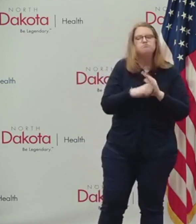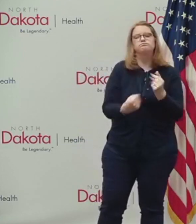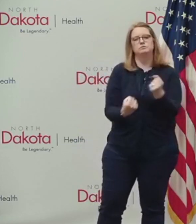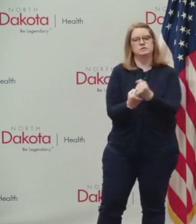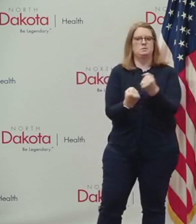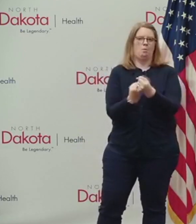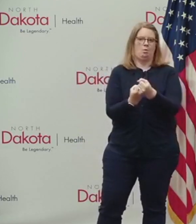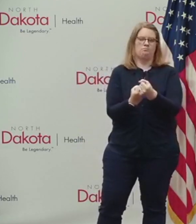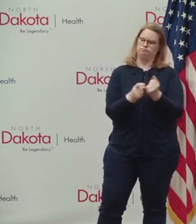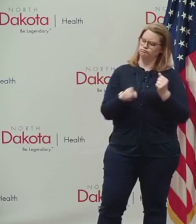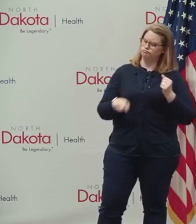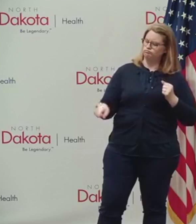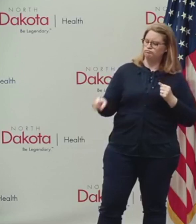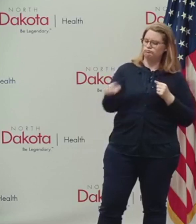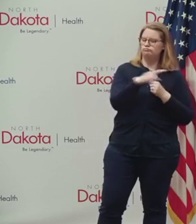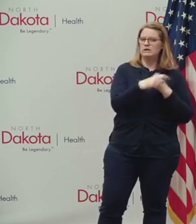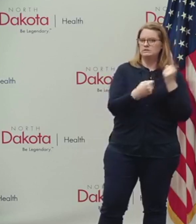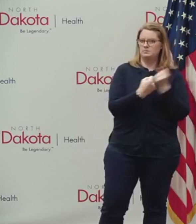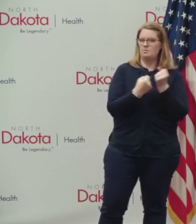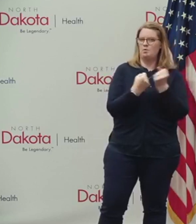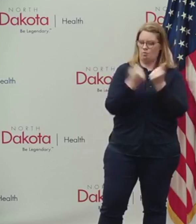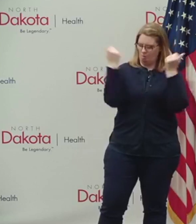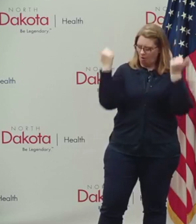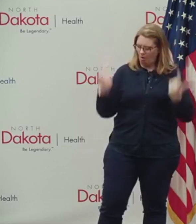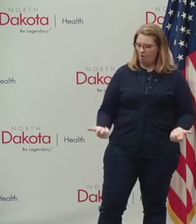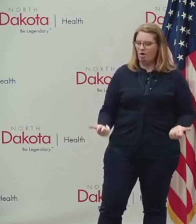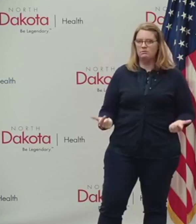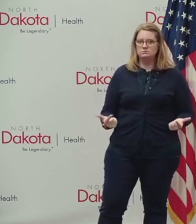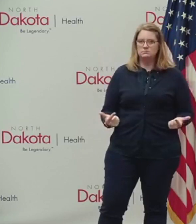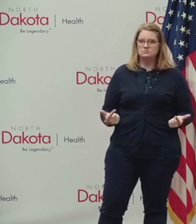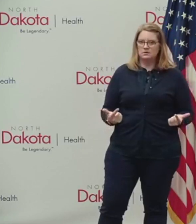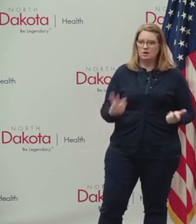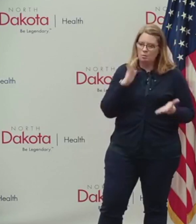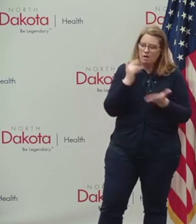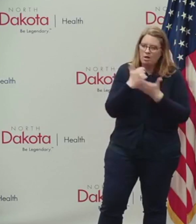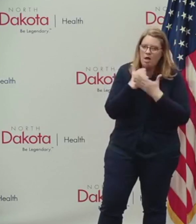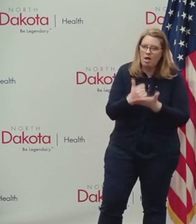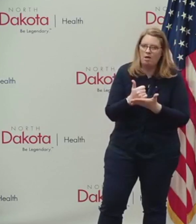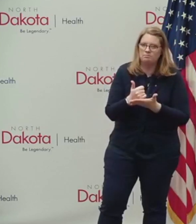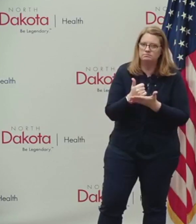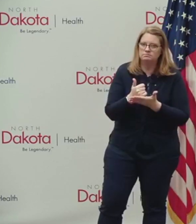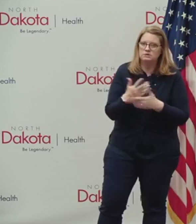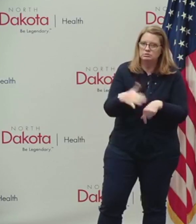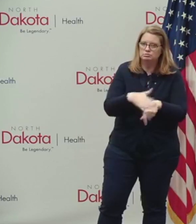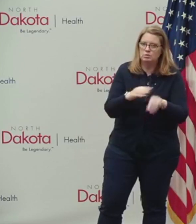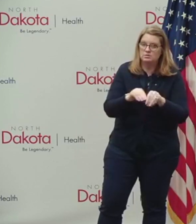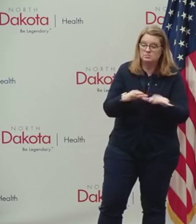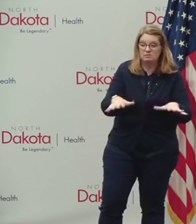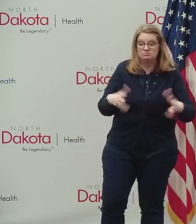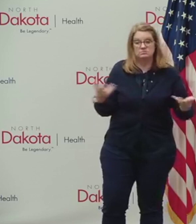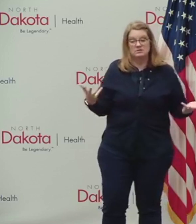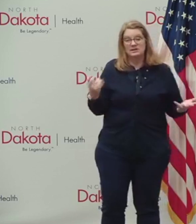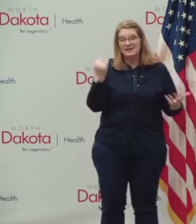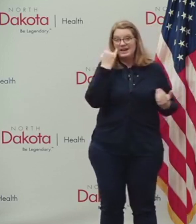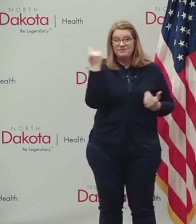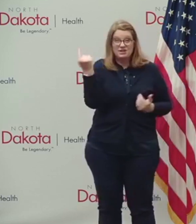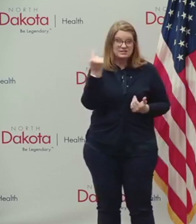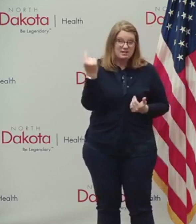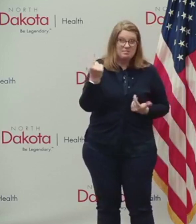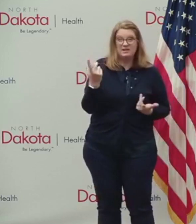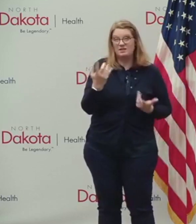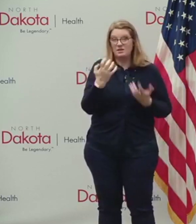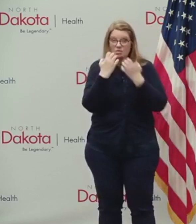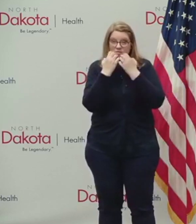and their leaders in the tools that they need to help slow this. Because again, if there's something else that you love, and you love the